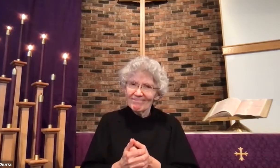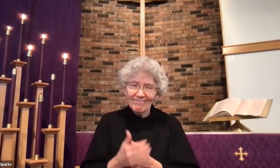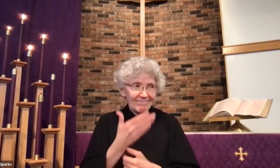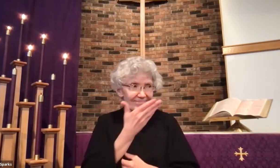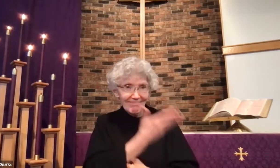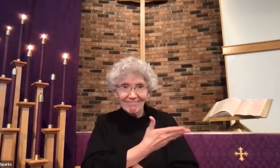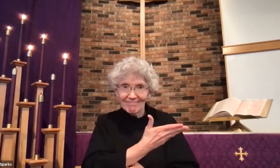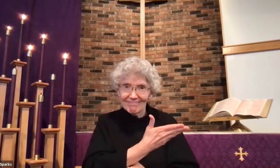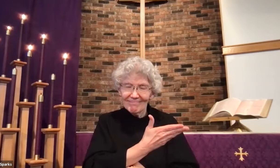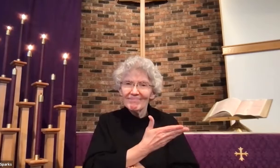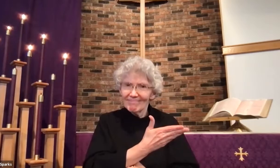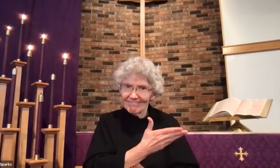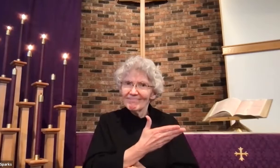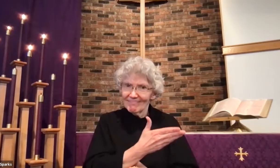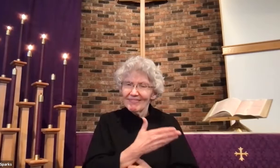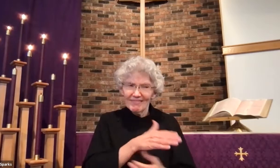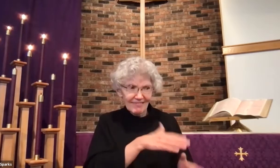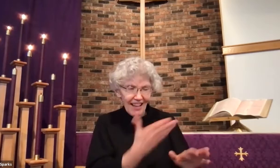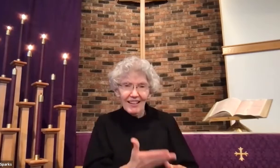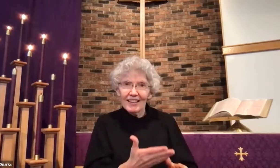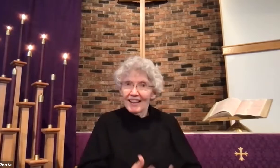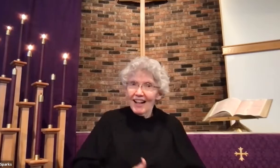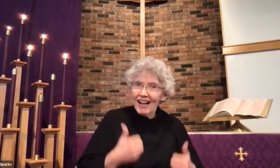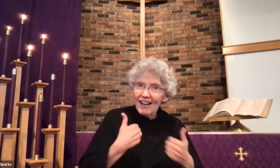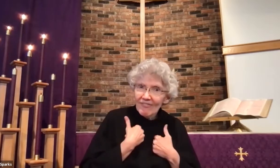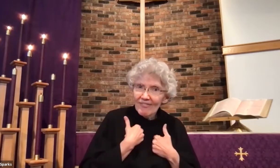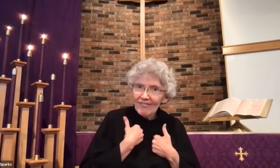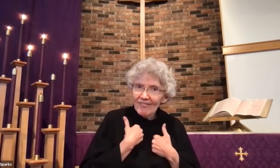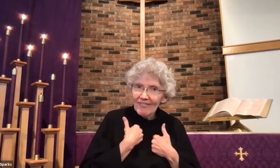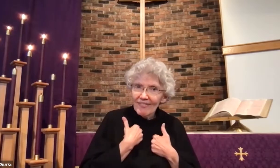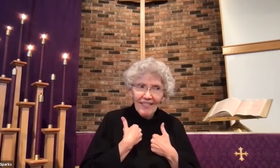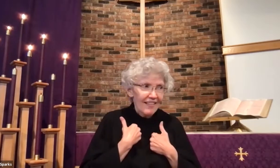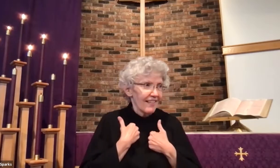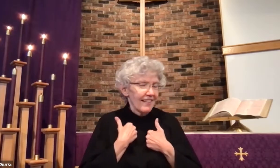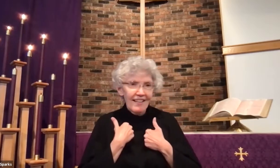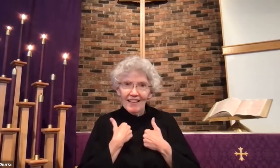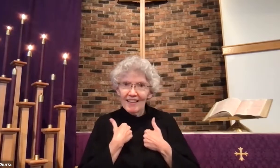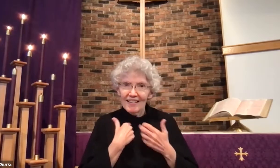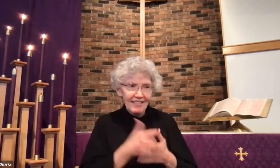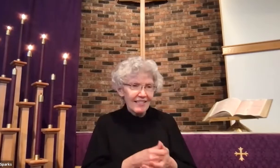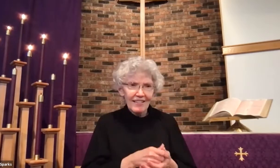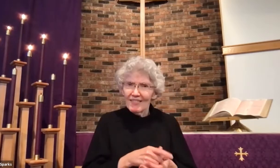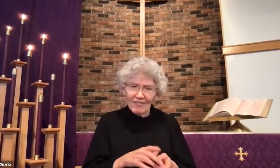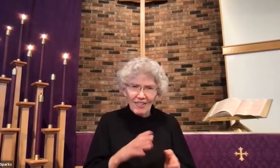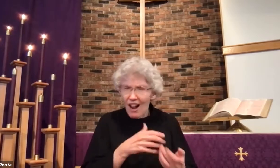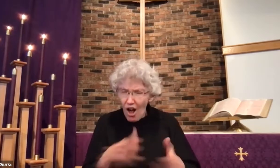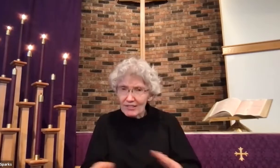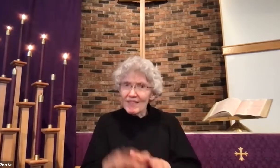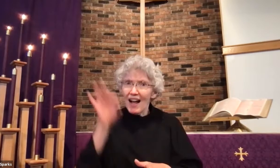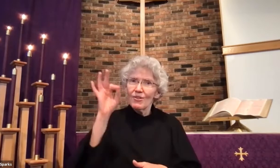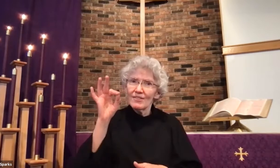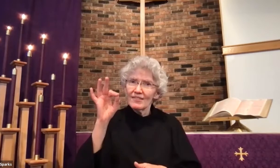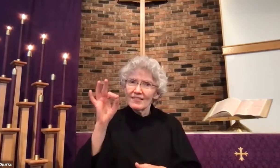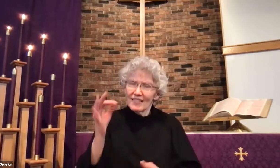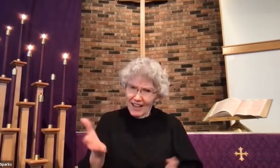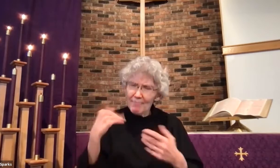But this was a day to be happy and celebrate. Your brother was dead, but now is